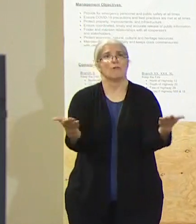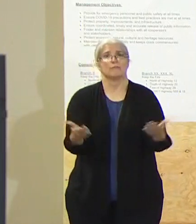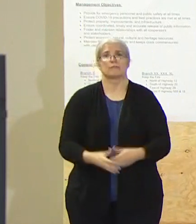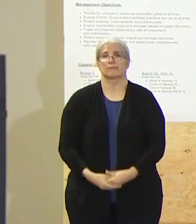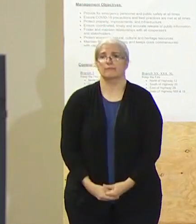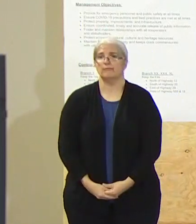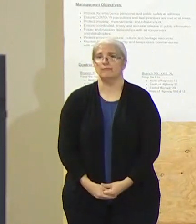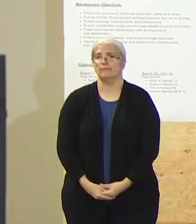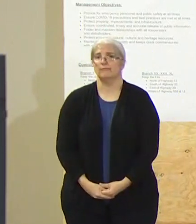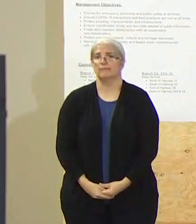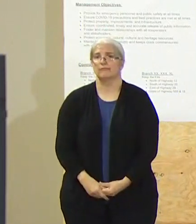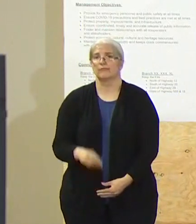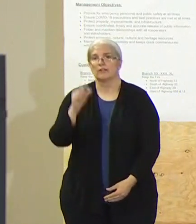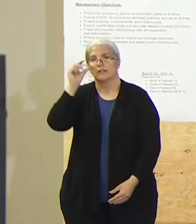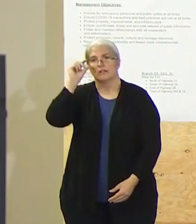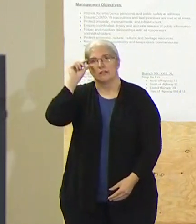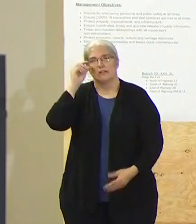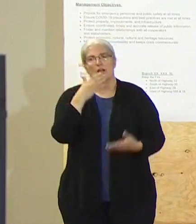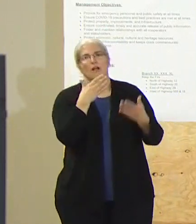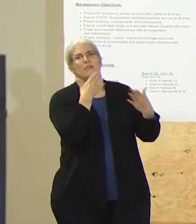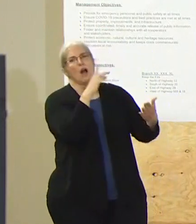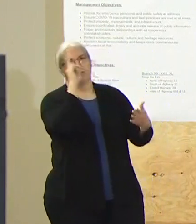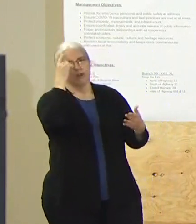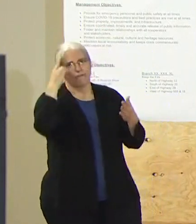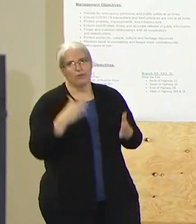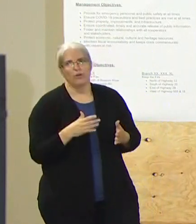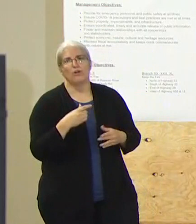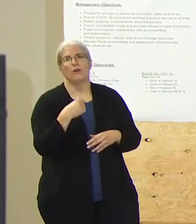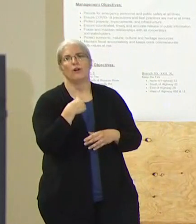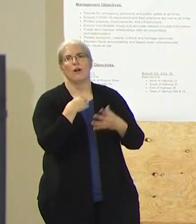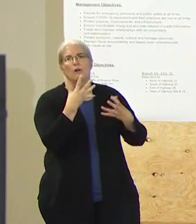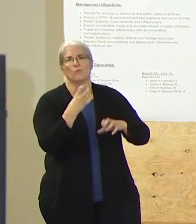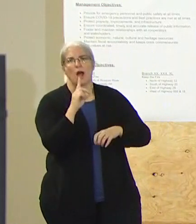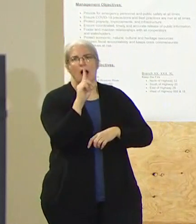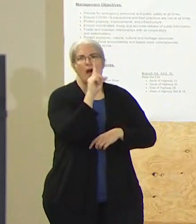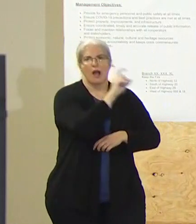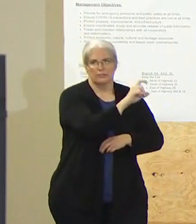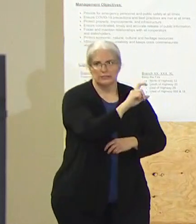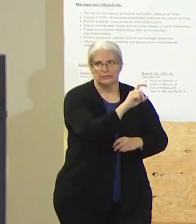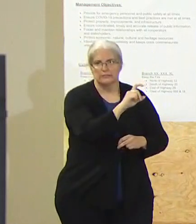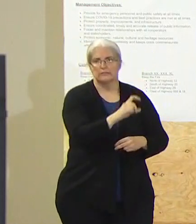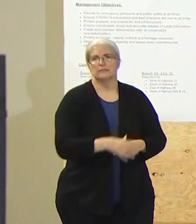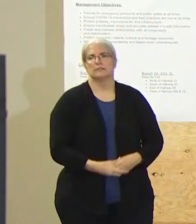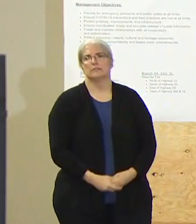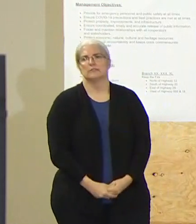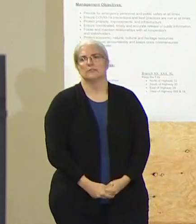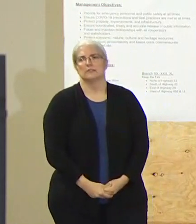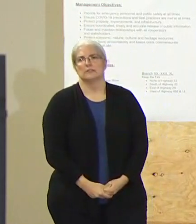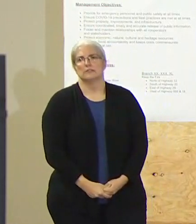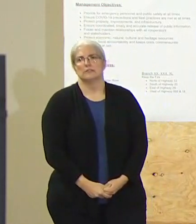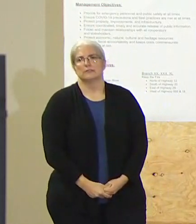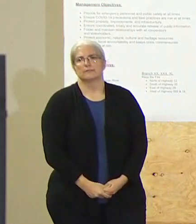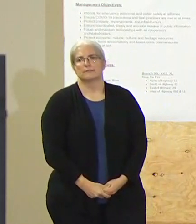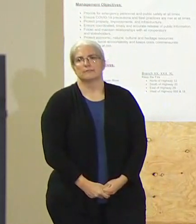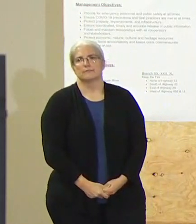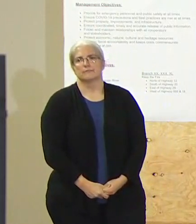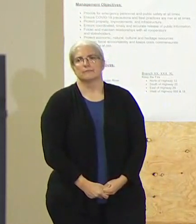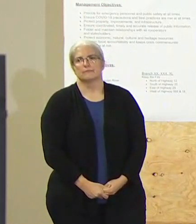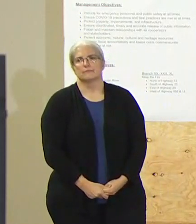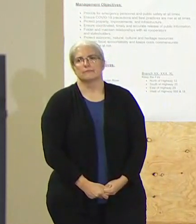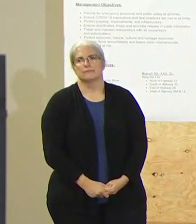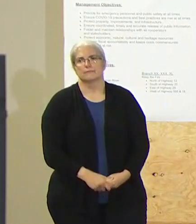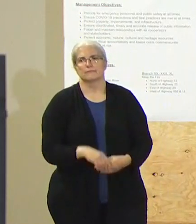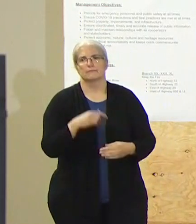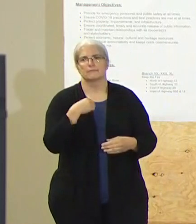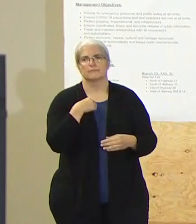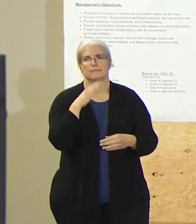Thank you, Governor. I'm Laurel Rosenhall with Cal Matters, and I'm fielding questions from the press corps today. Numerous reporters around